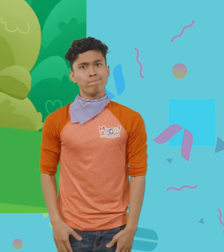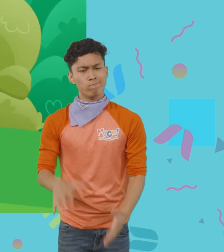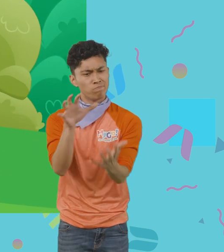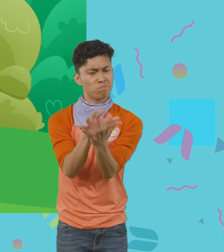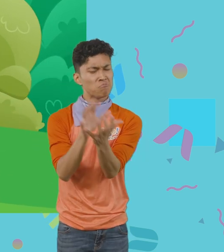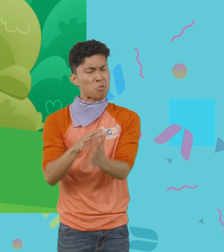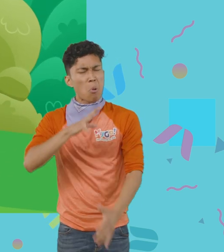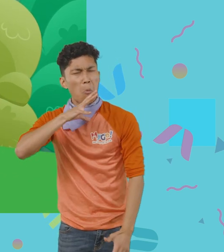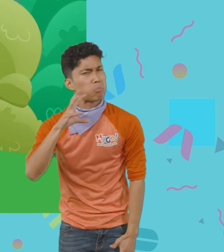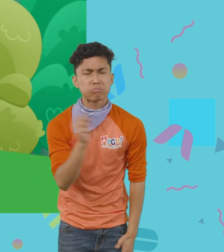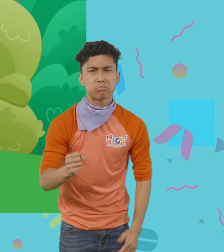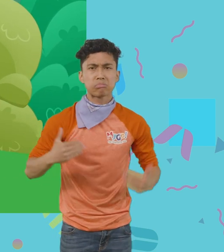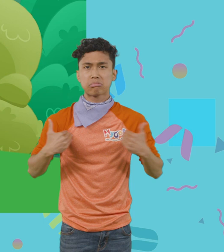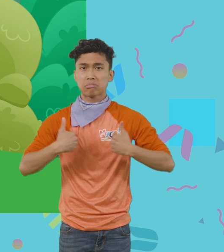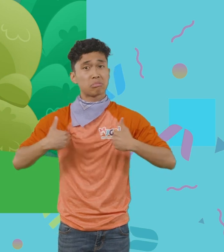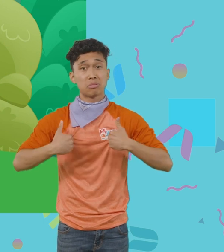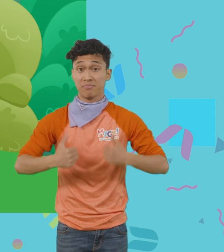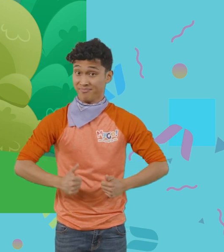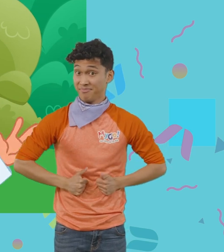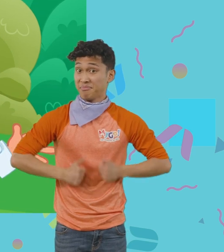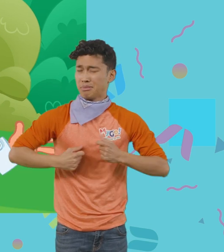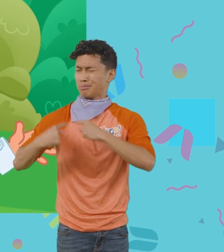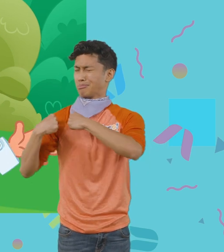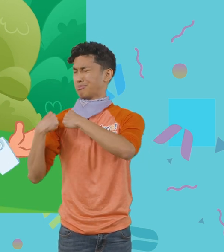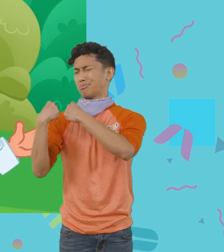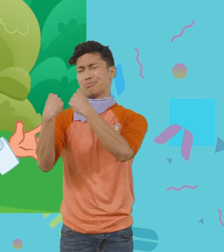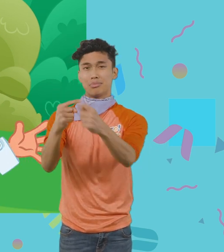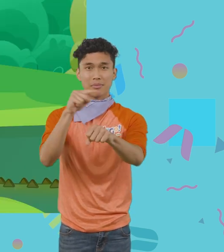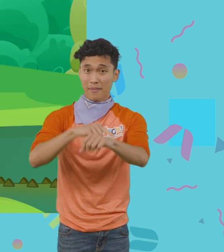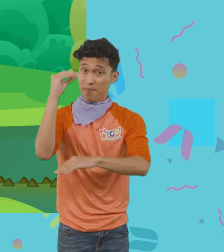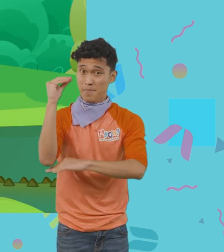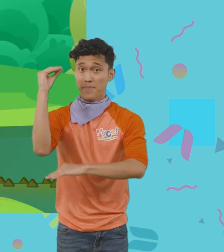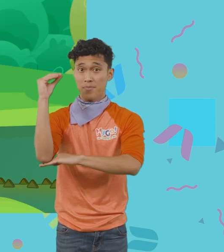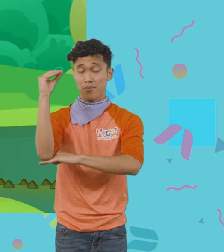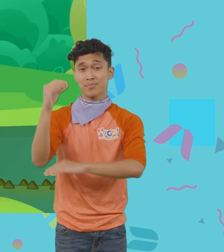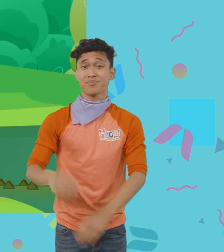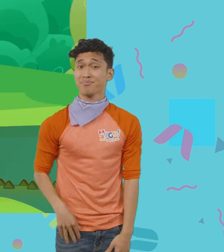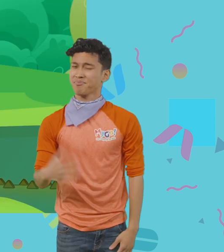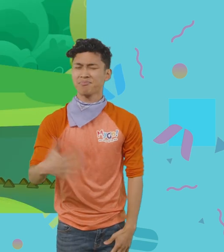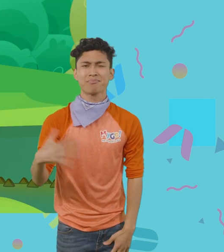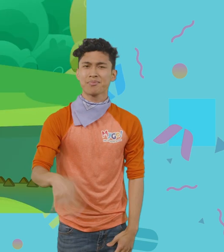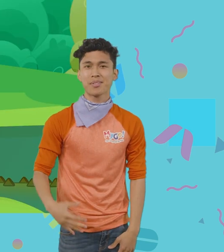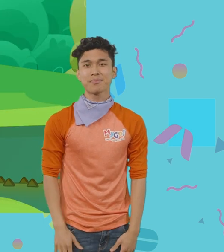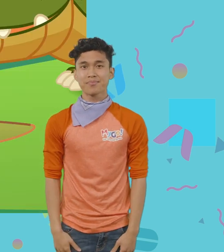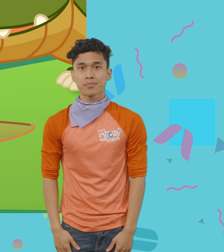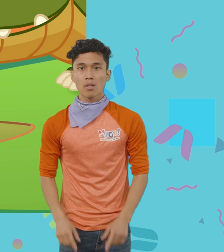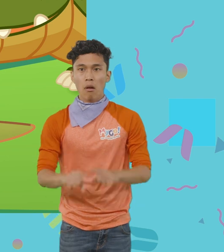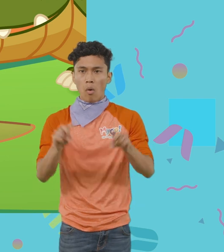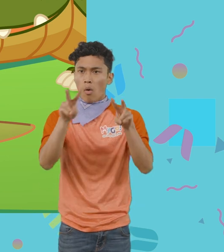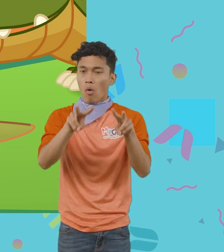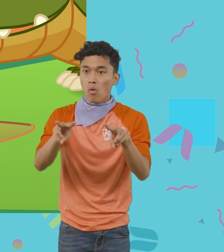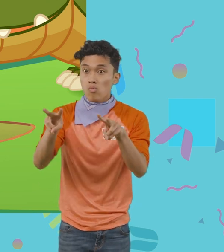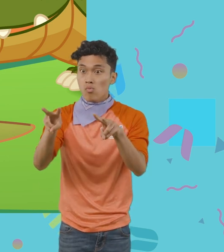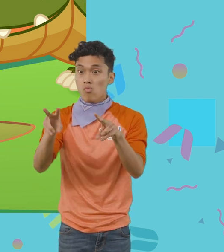old species and already existed in the time of the dinosaurs. Wow! But look!